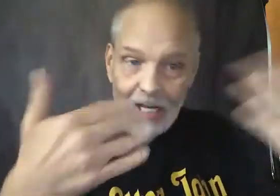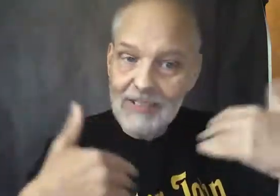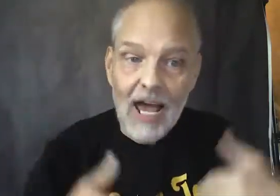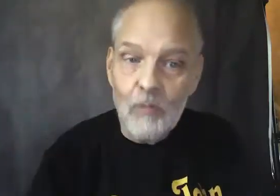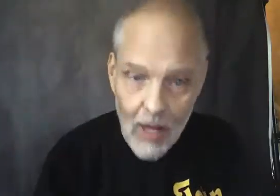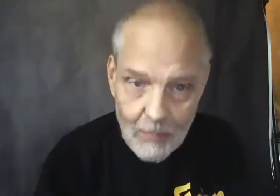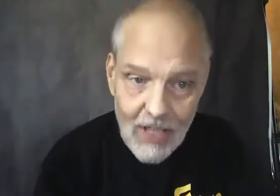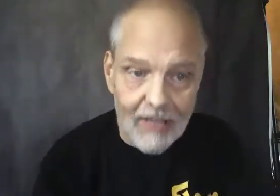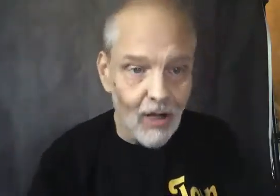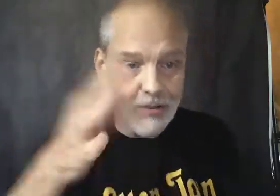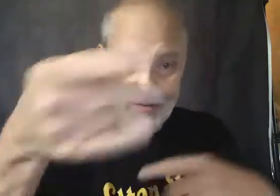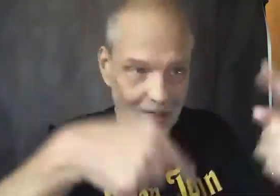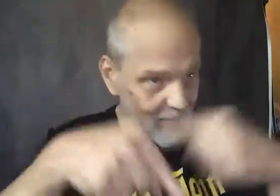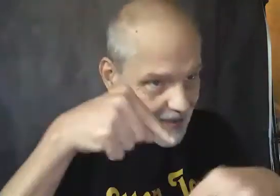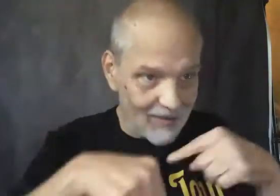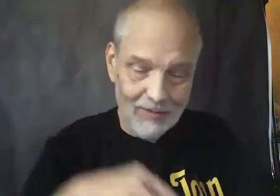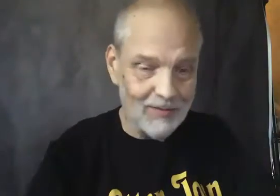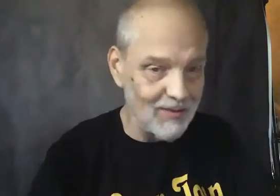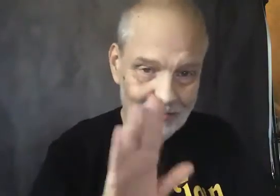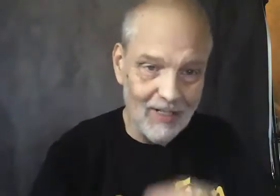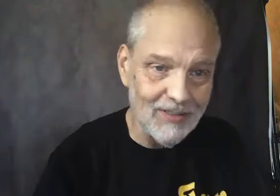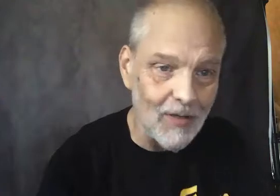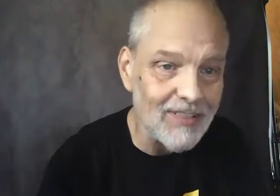and sign while I'm signing also, the same thing, just so I see.